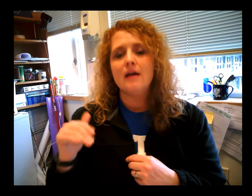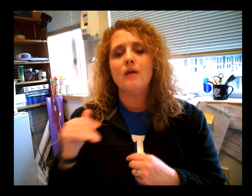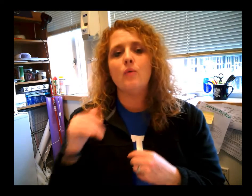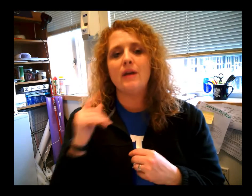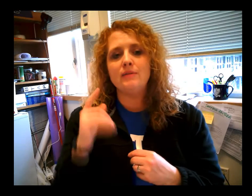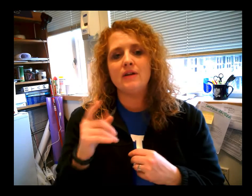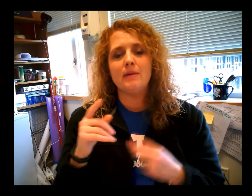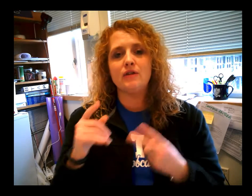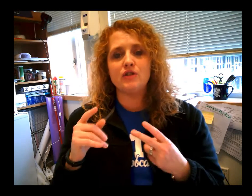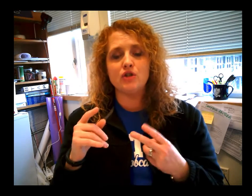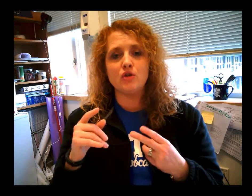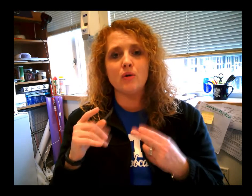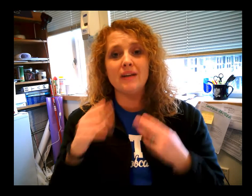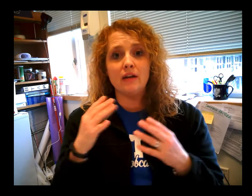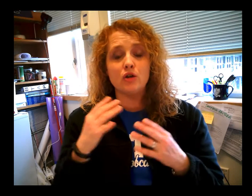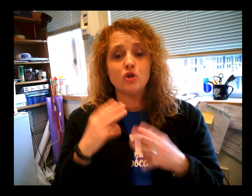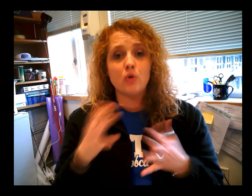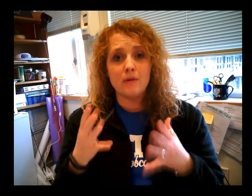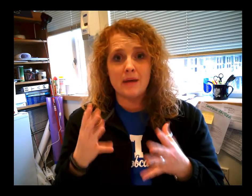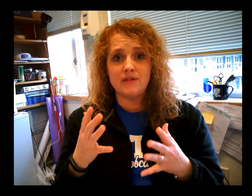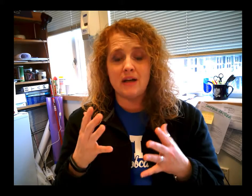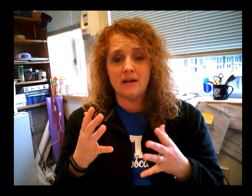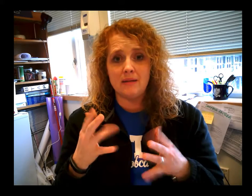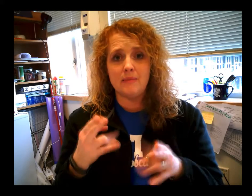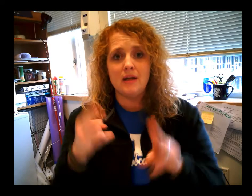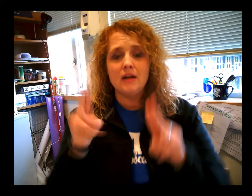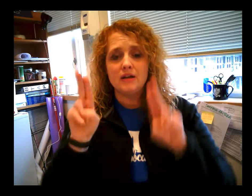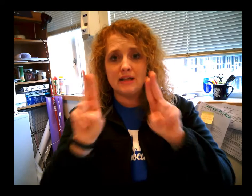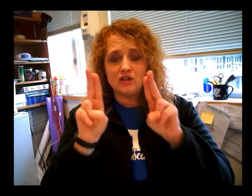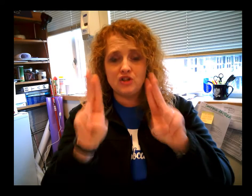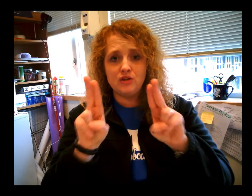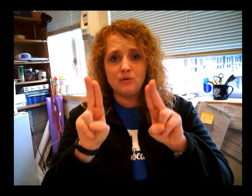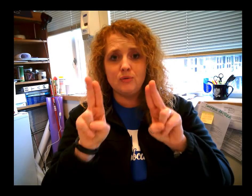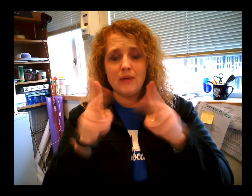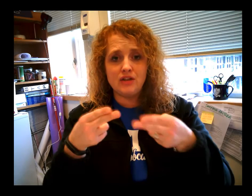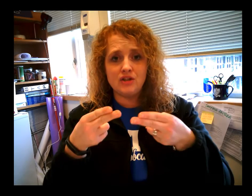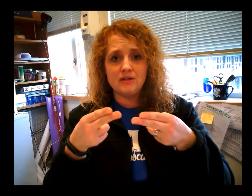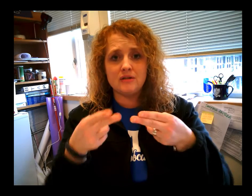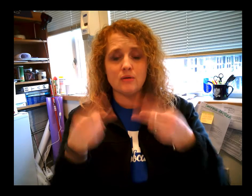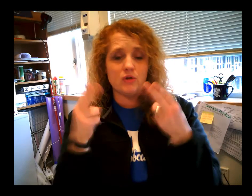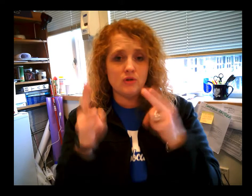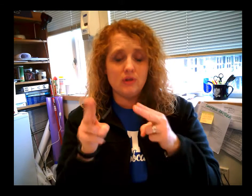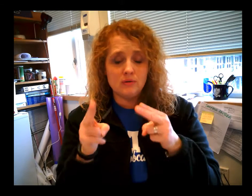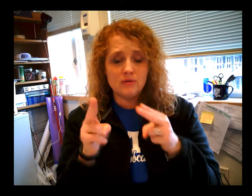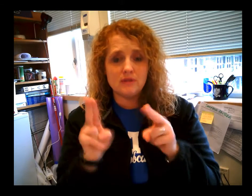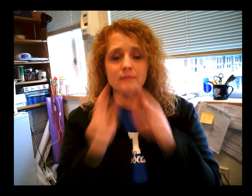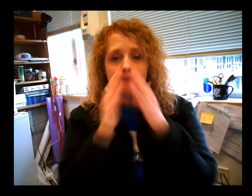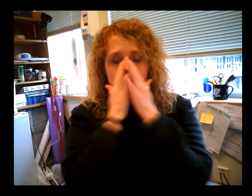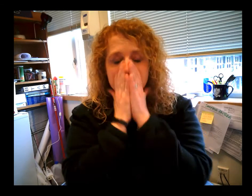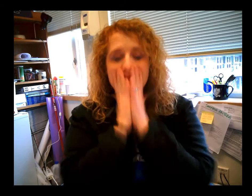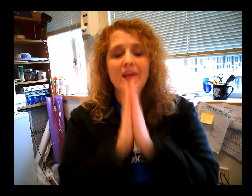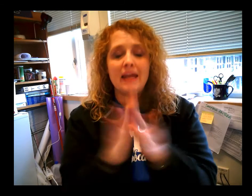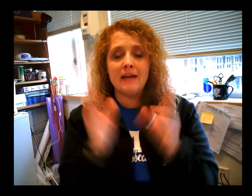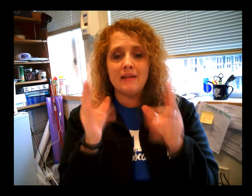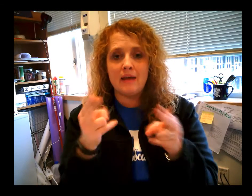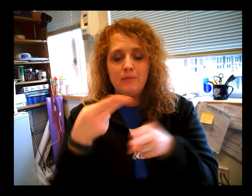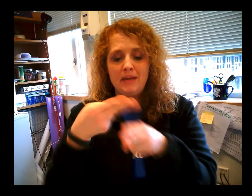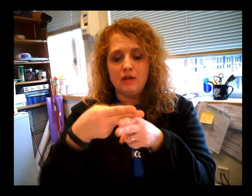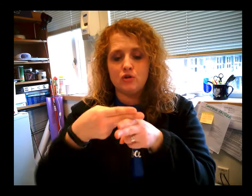What I'm talking about is the short like a short amount of time, and that's 2 H's or 2 U's, and that would be